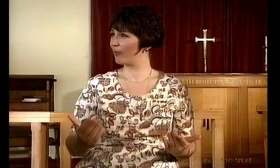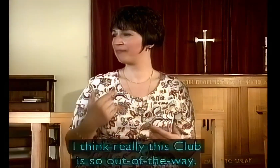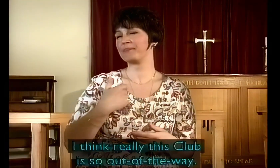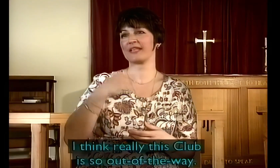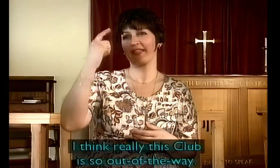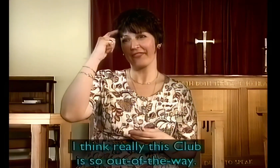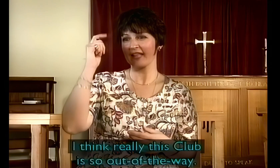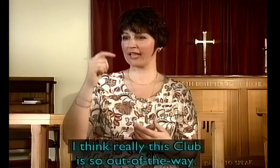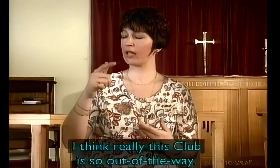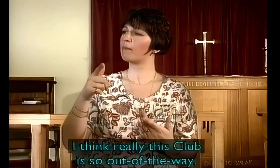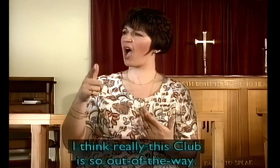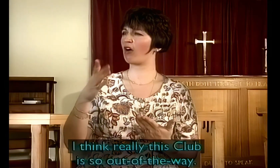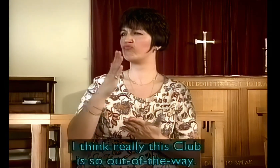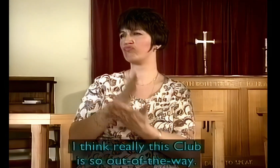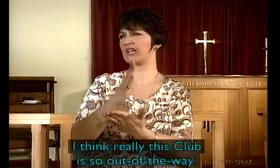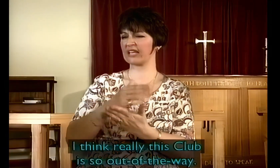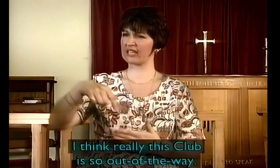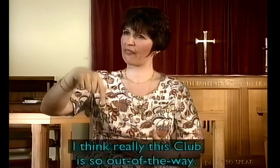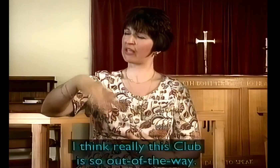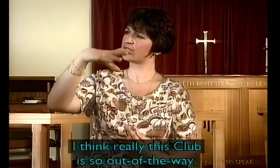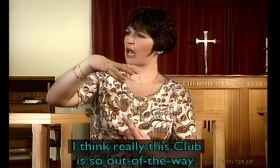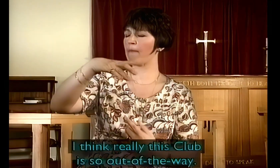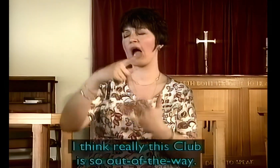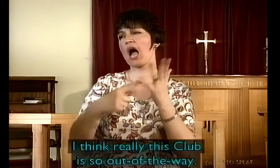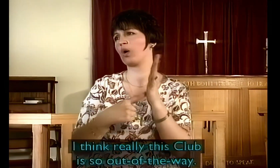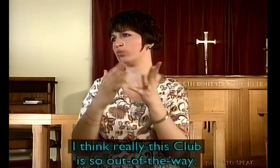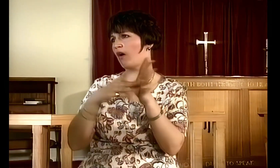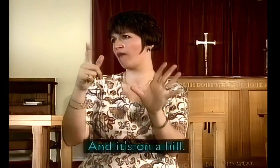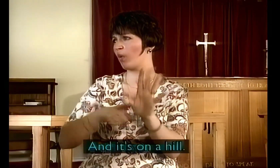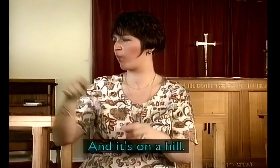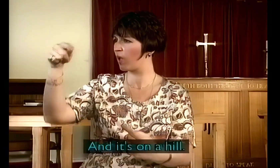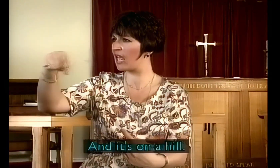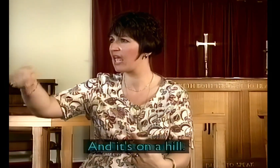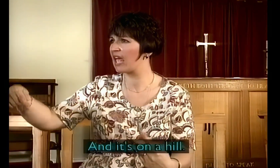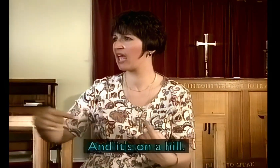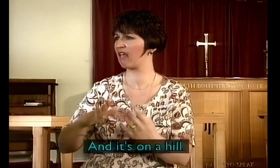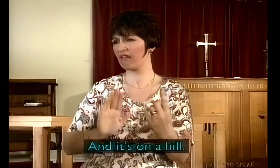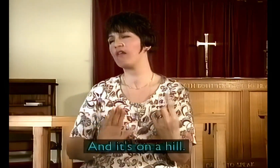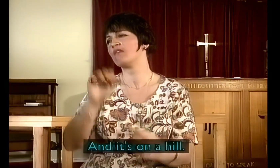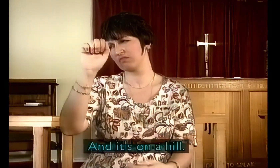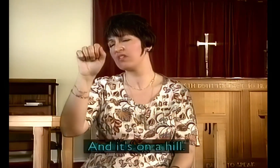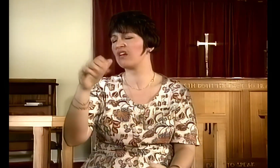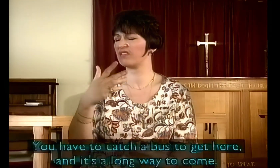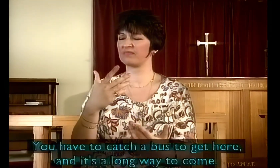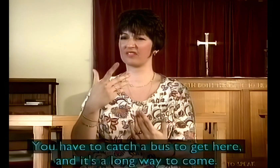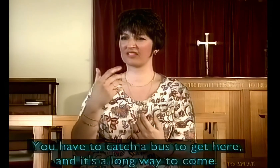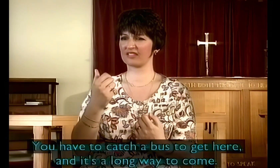obviously changed. But I think really this club is so out of the way. And it's up on a hill,